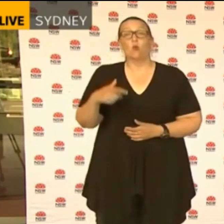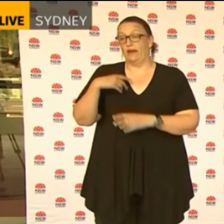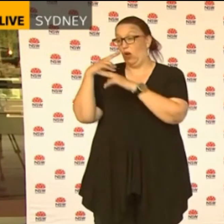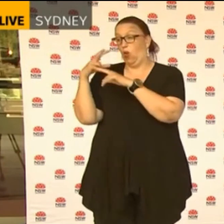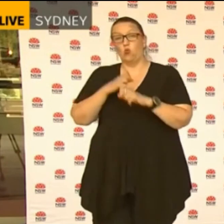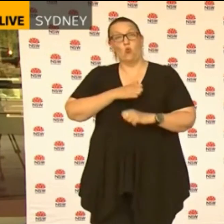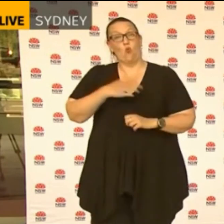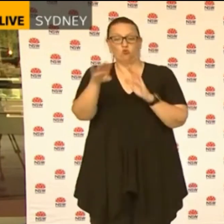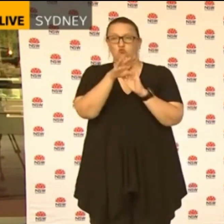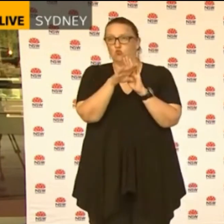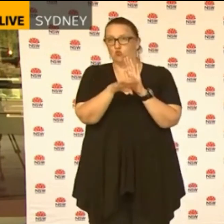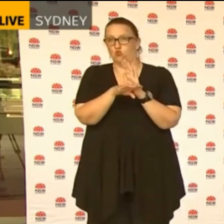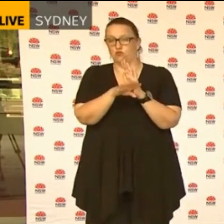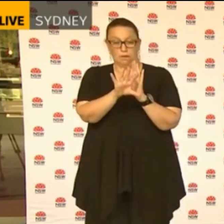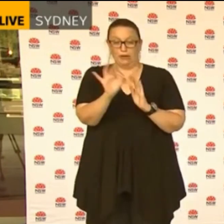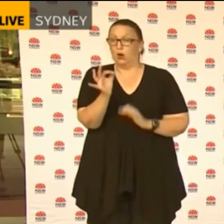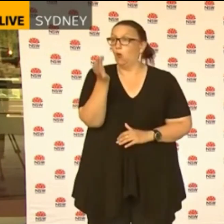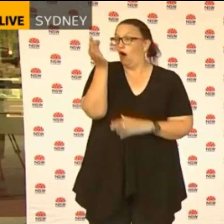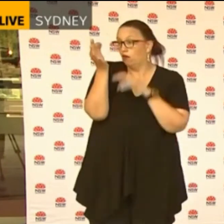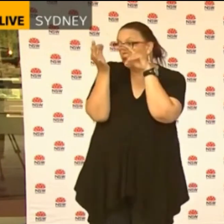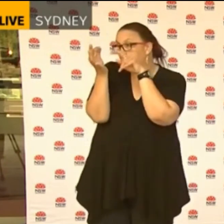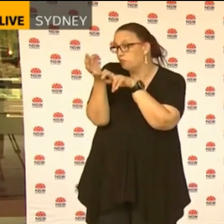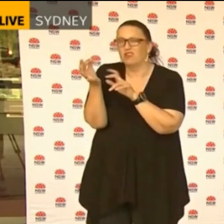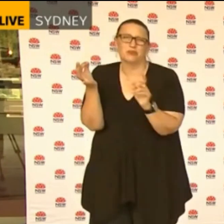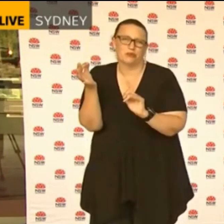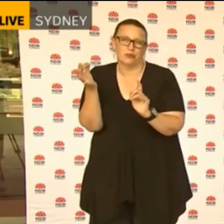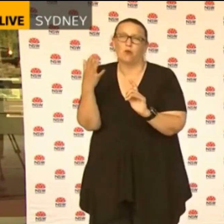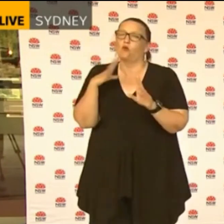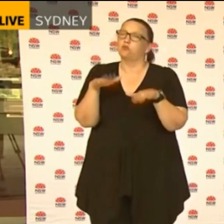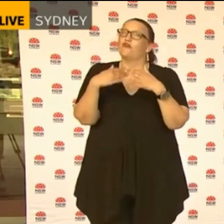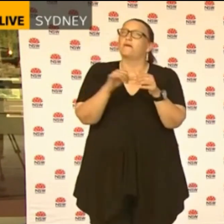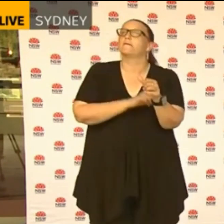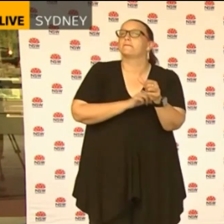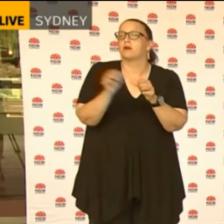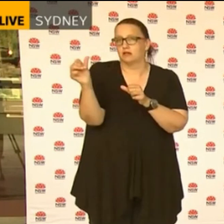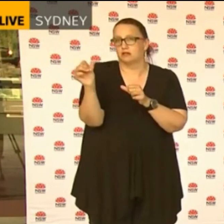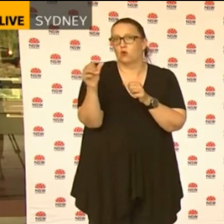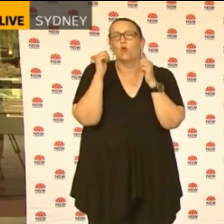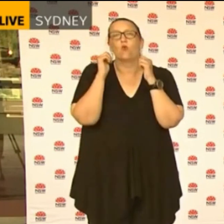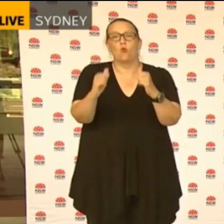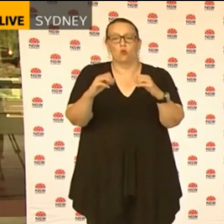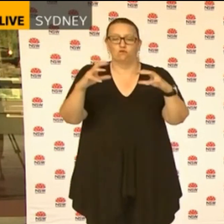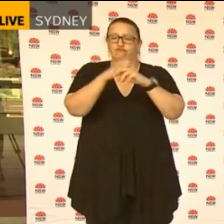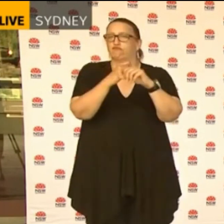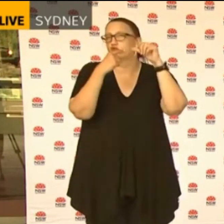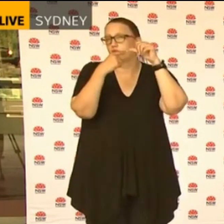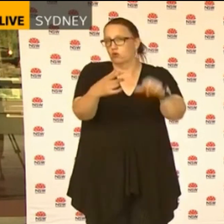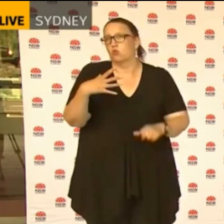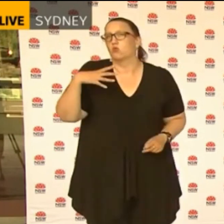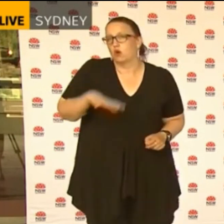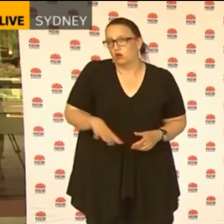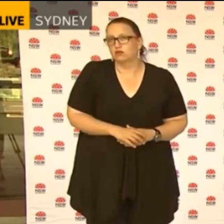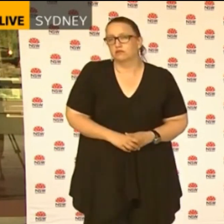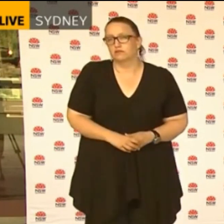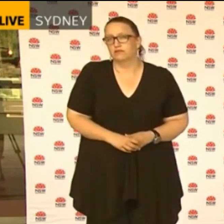the community to take your advice or take the health advice, we want to provide as much comprehensive response as possible. So